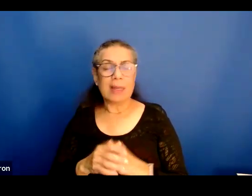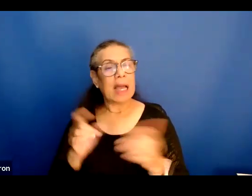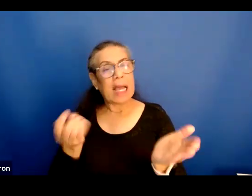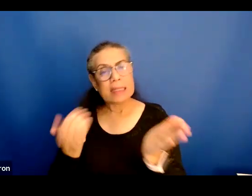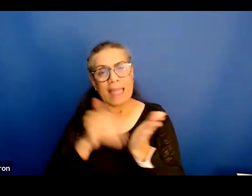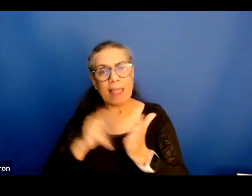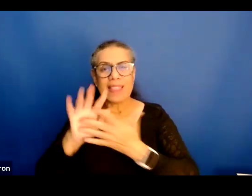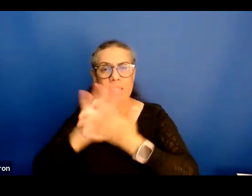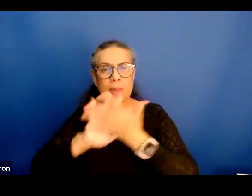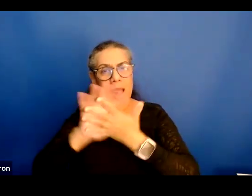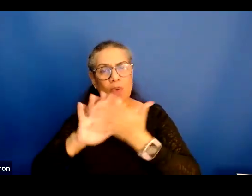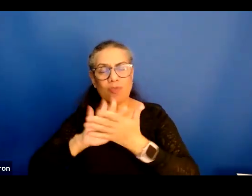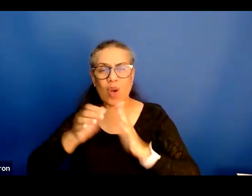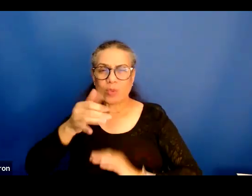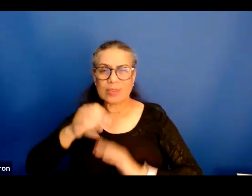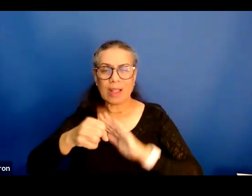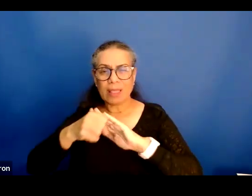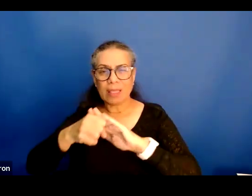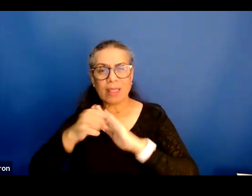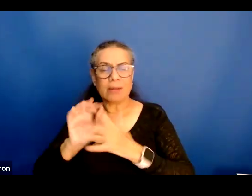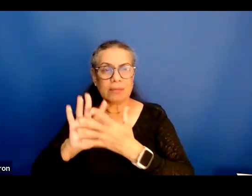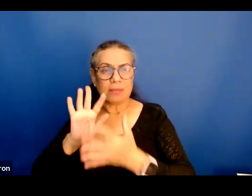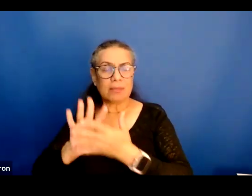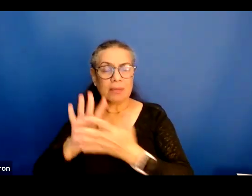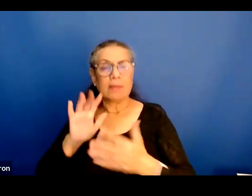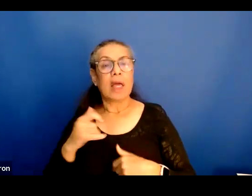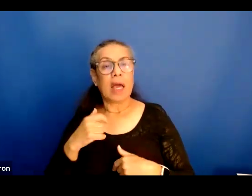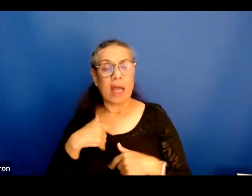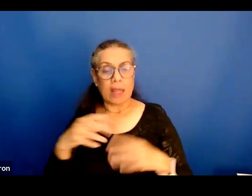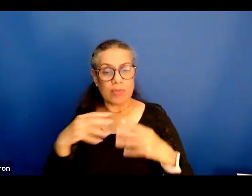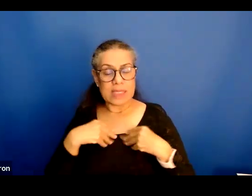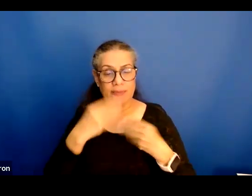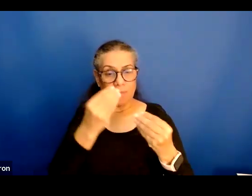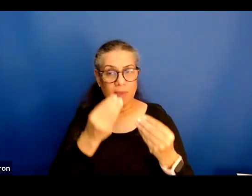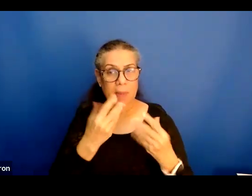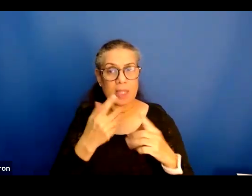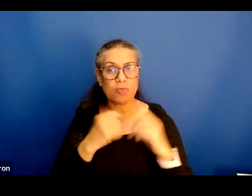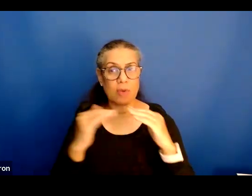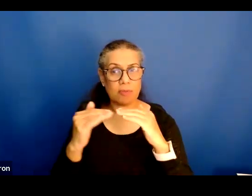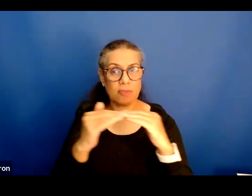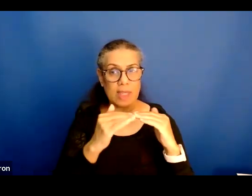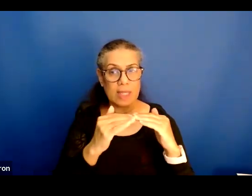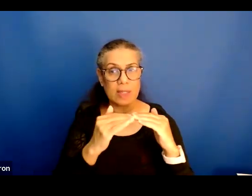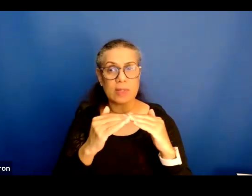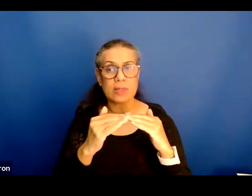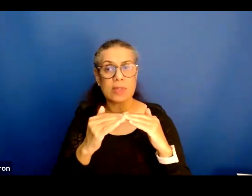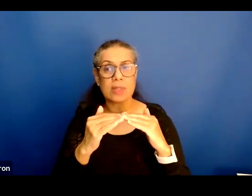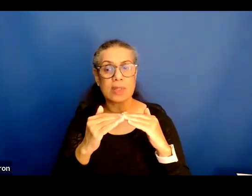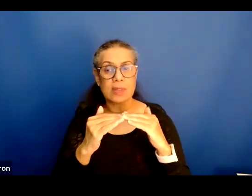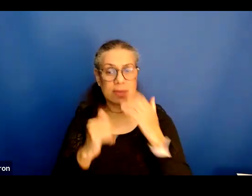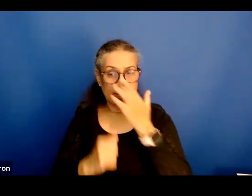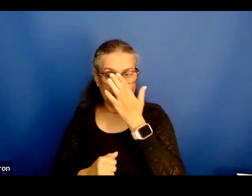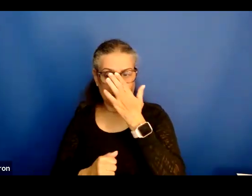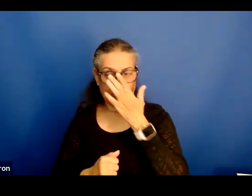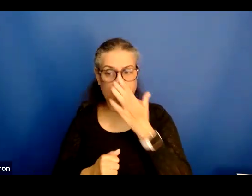improve student outcomes. I've received feedback from colleagues in administration. It's helpful and sometimes uplifting whenever I need it